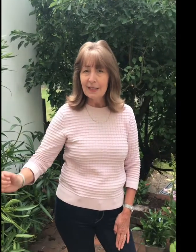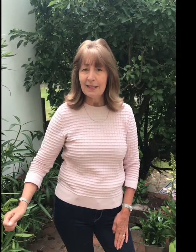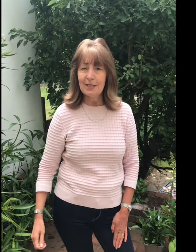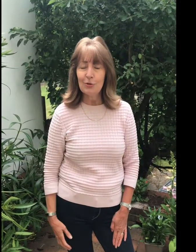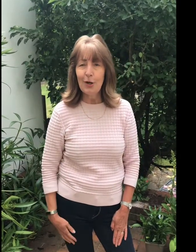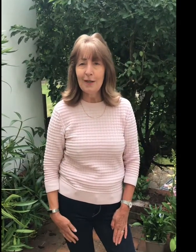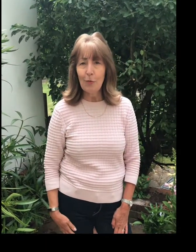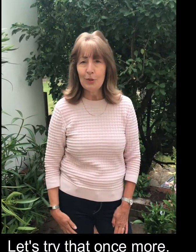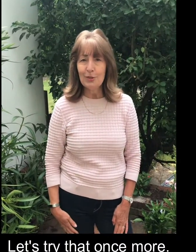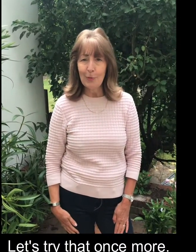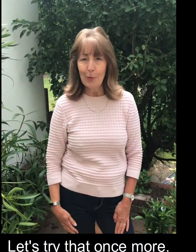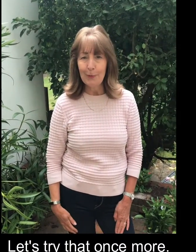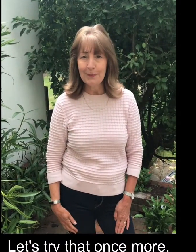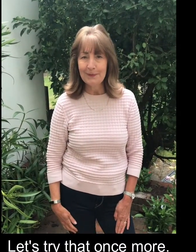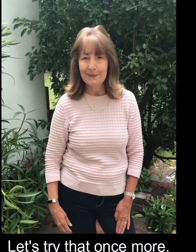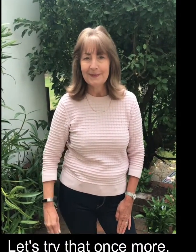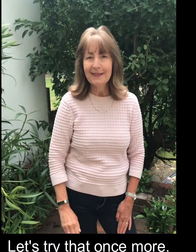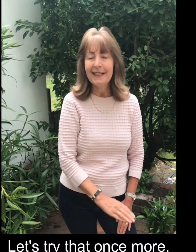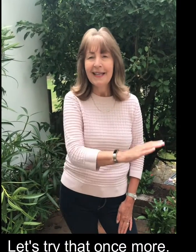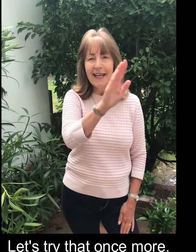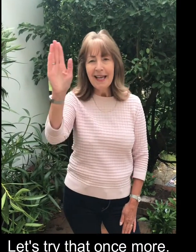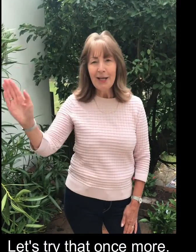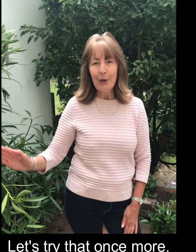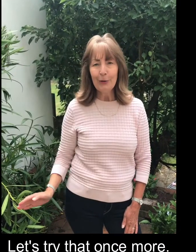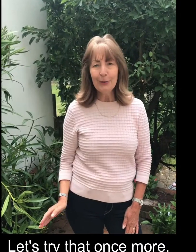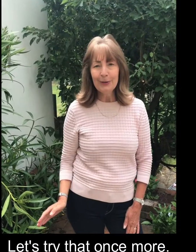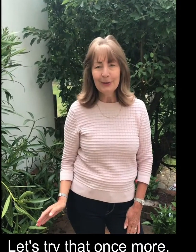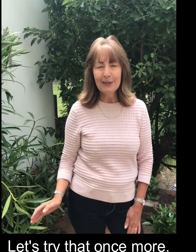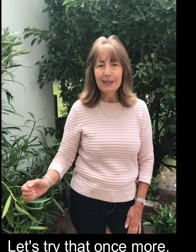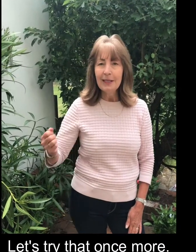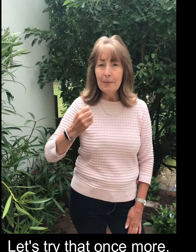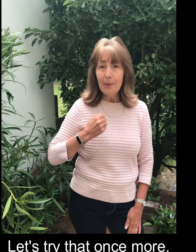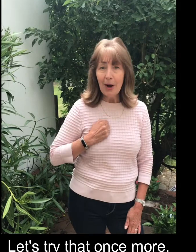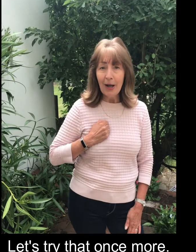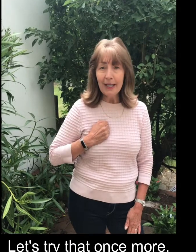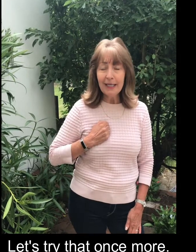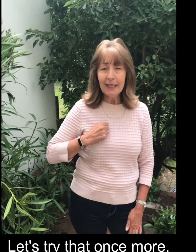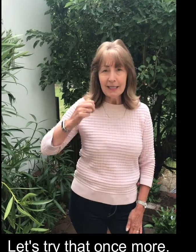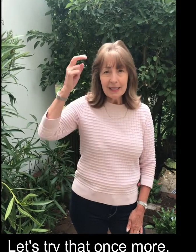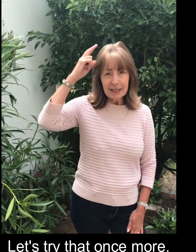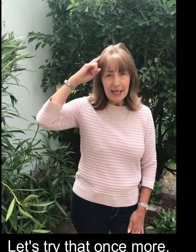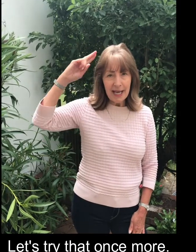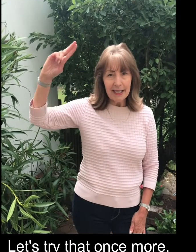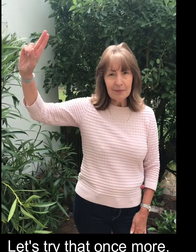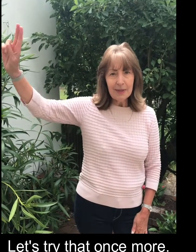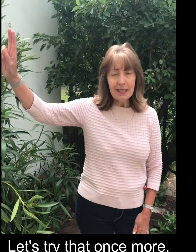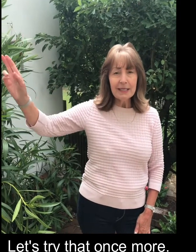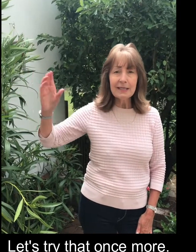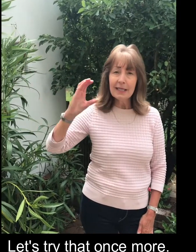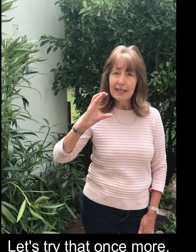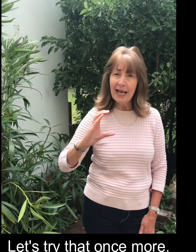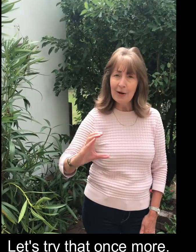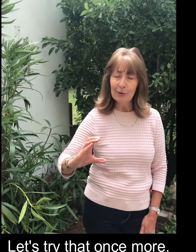Let's try that once more. Hello, my name is Carole.